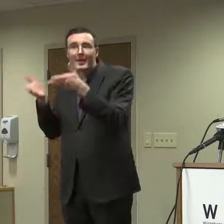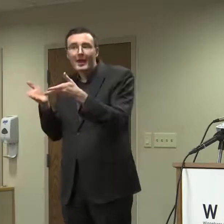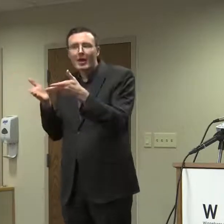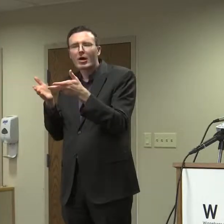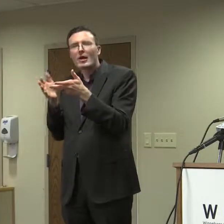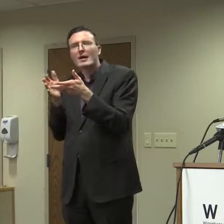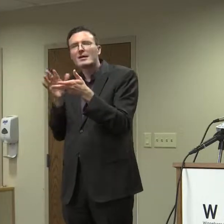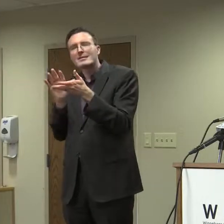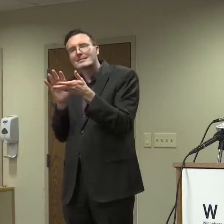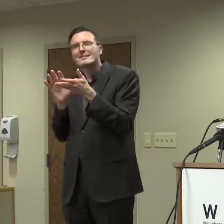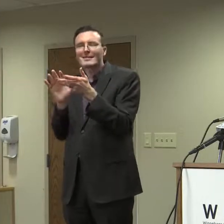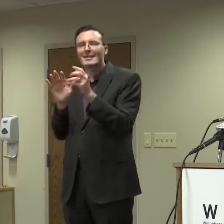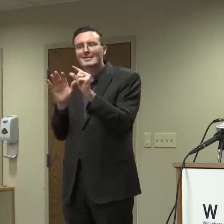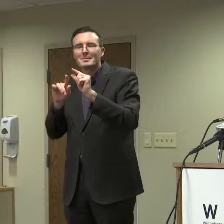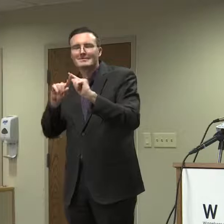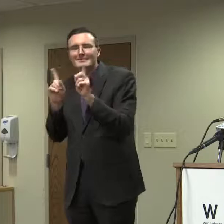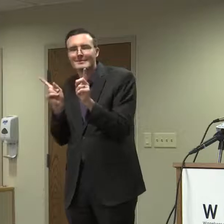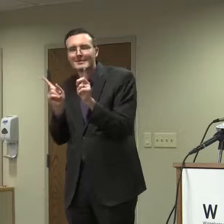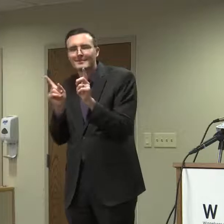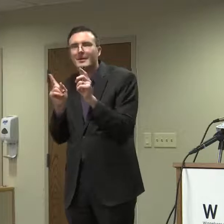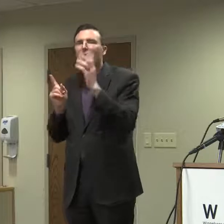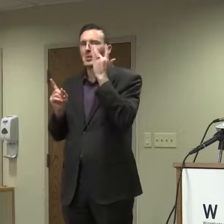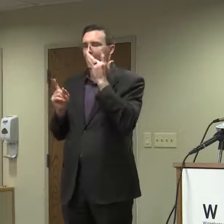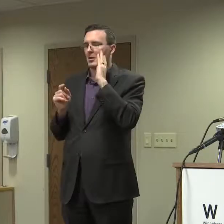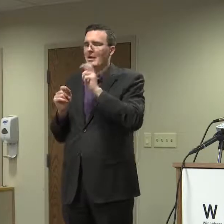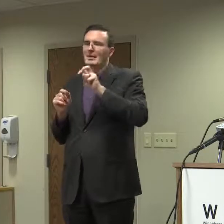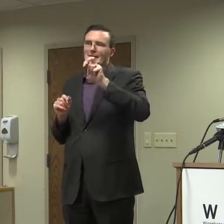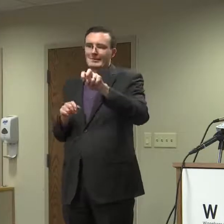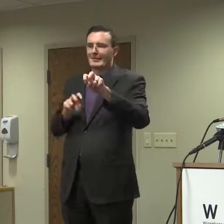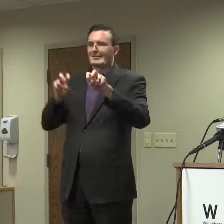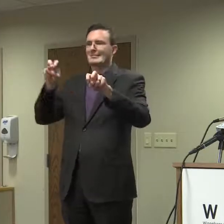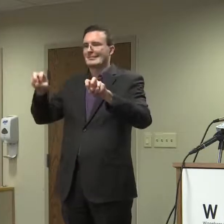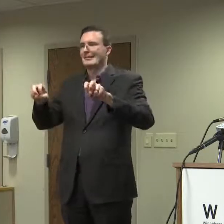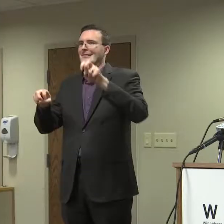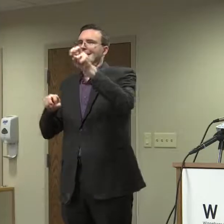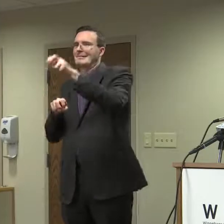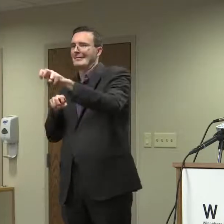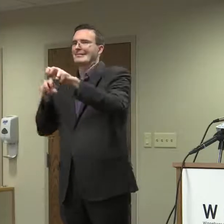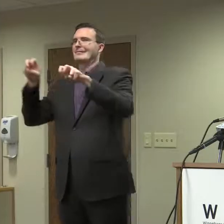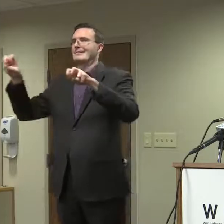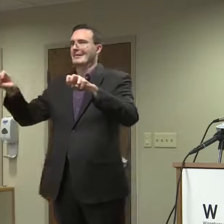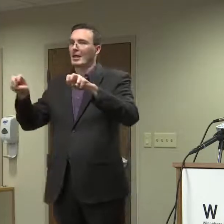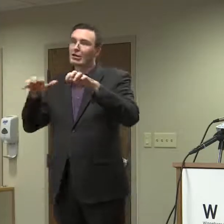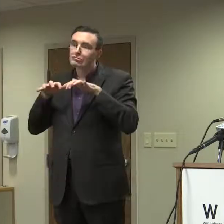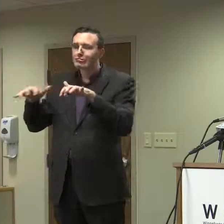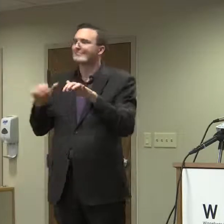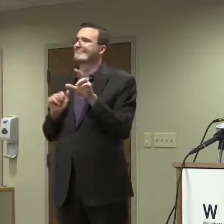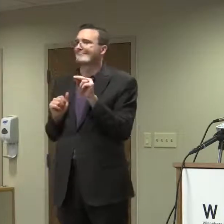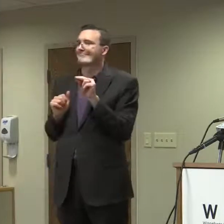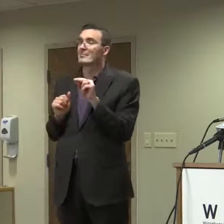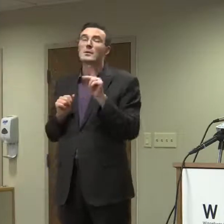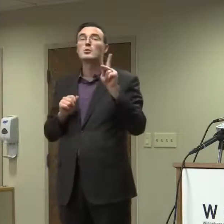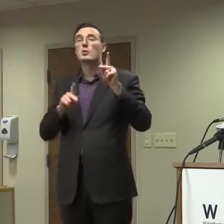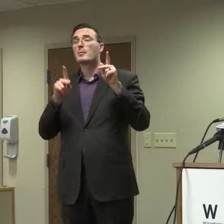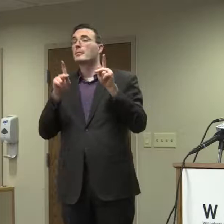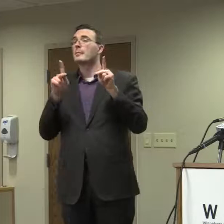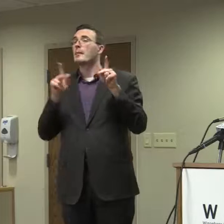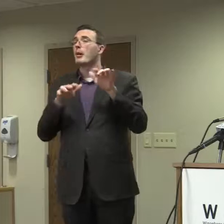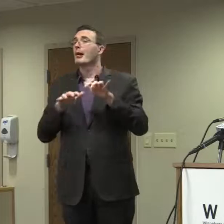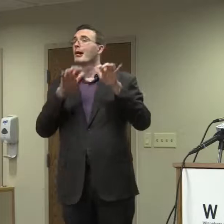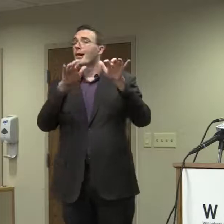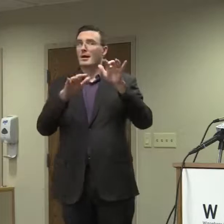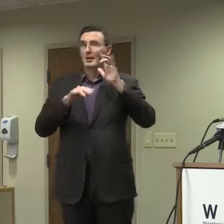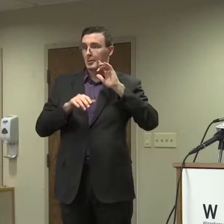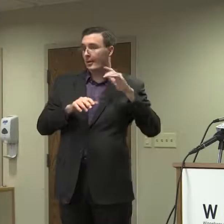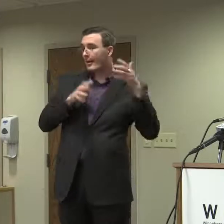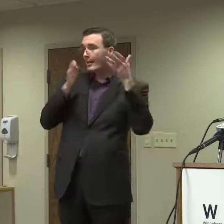bit unique with staggered seating, and also we will not have the public in the actual council chambers. We'll set